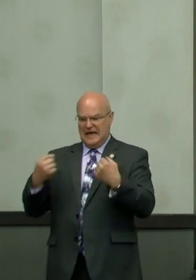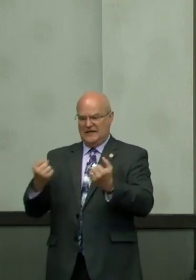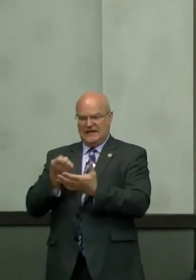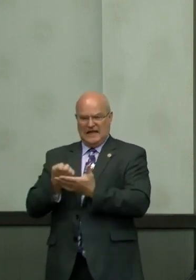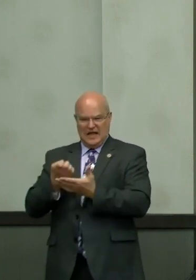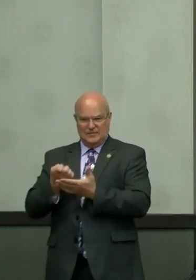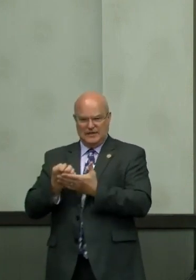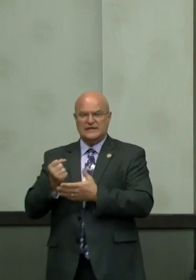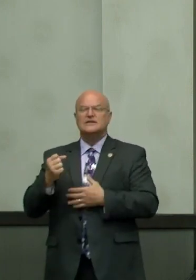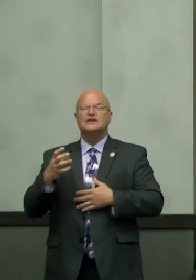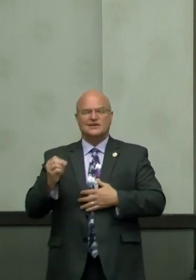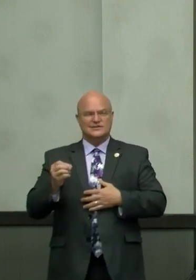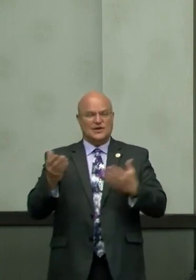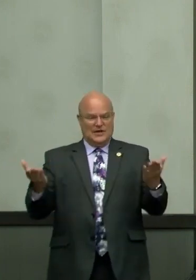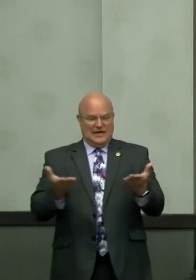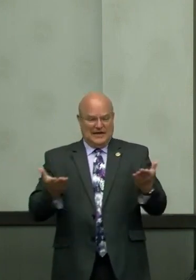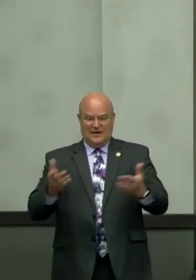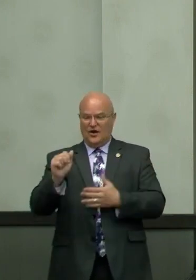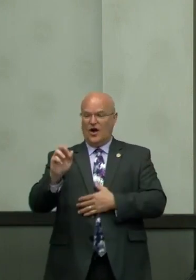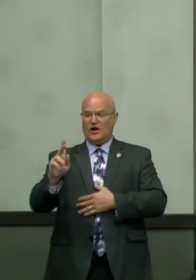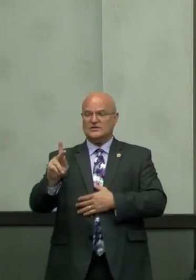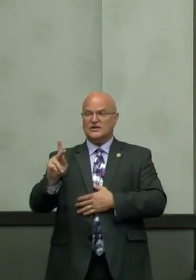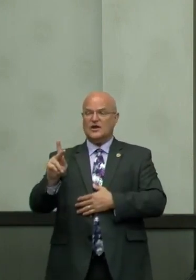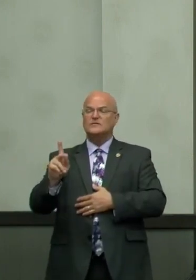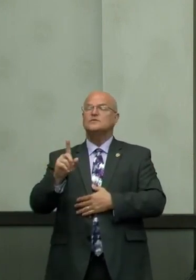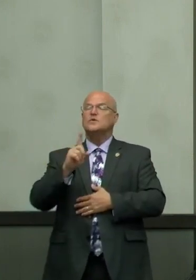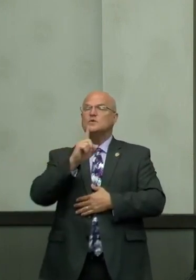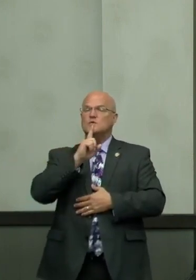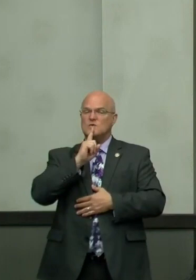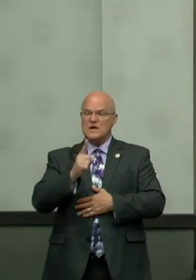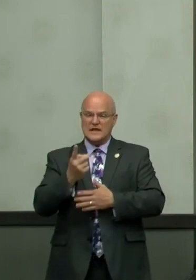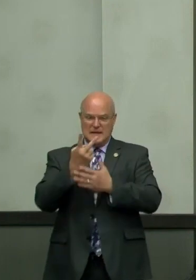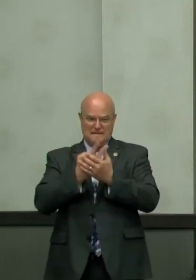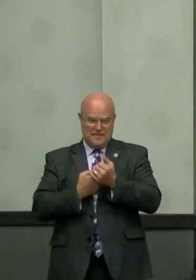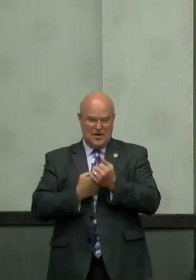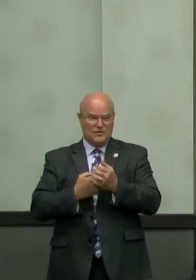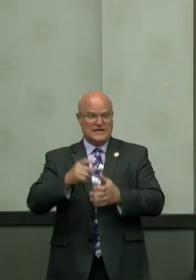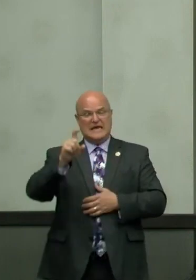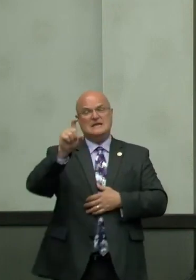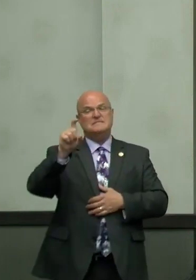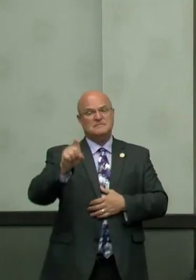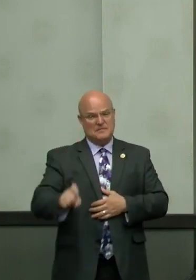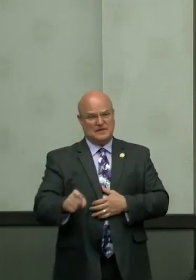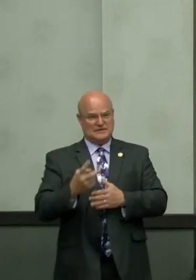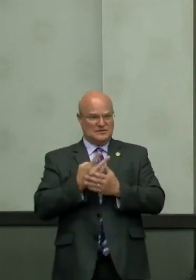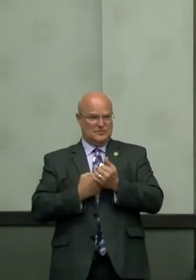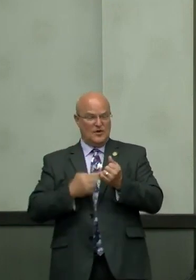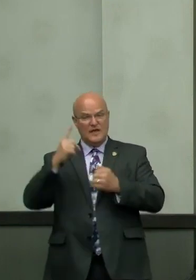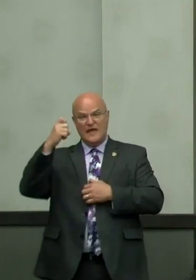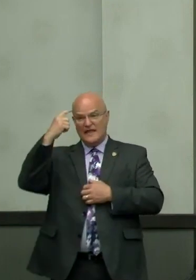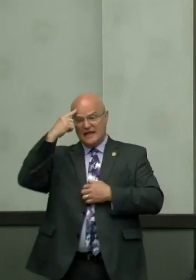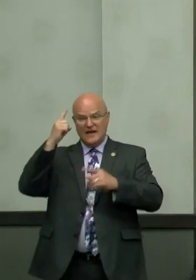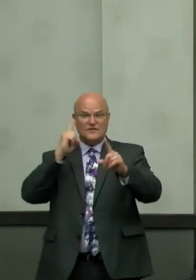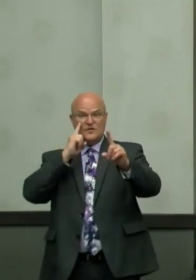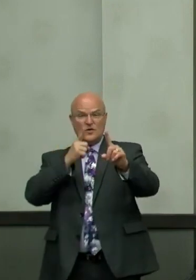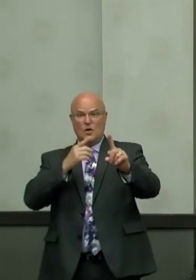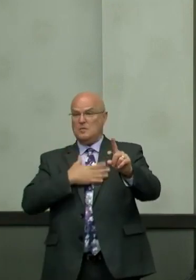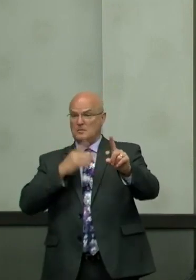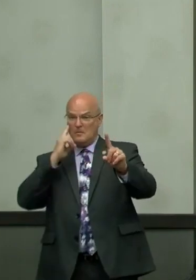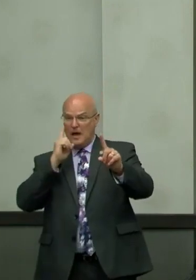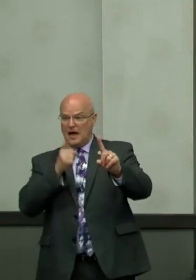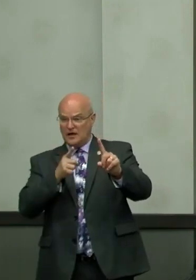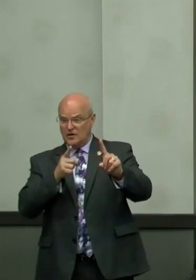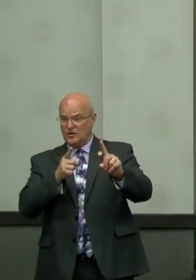healthy economy. So here in Arkansas, we're really doing both, and we have to do both. And the governor's goal, my goal, has